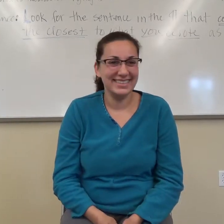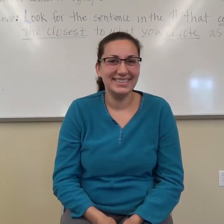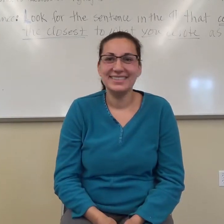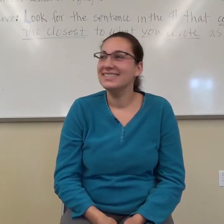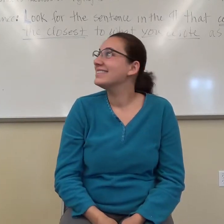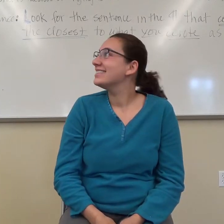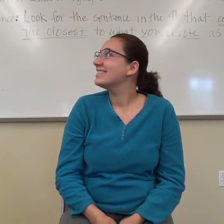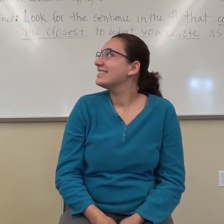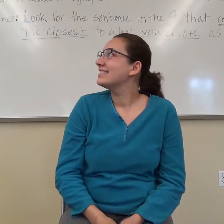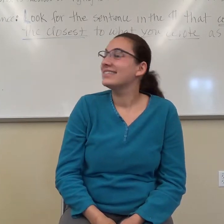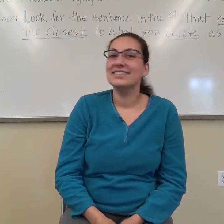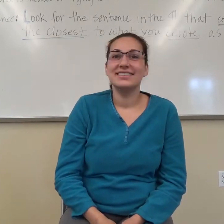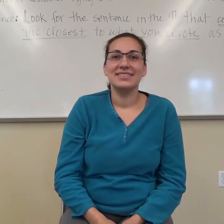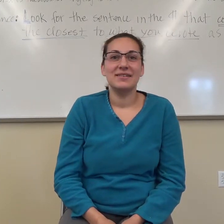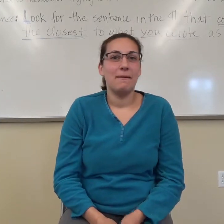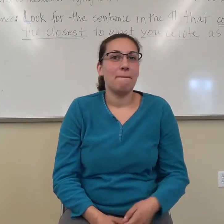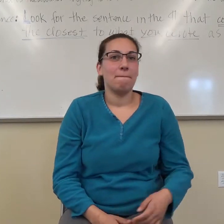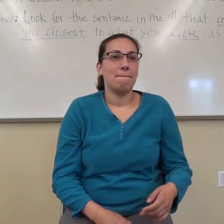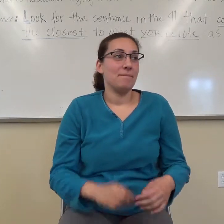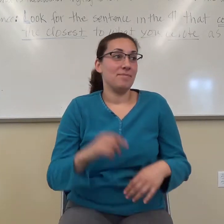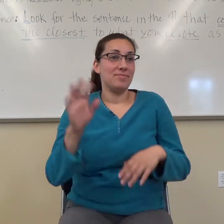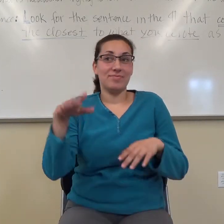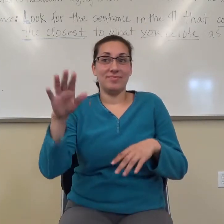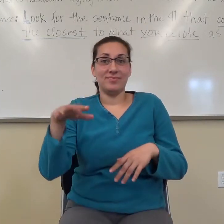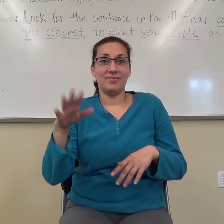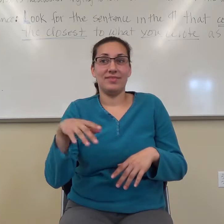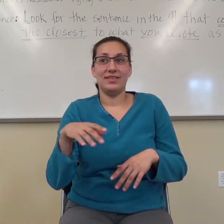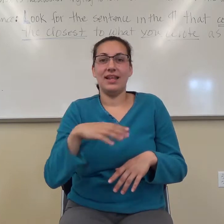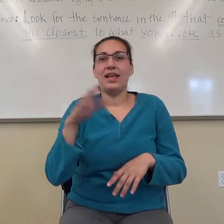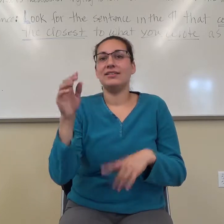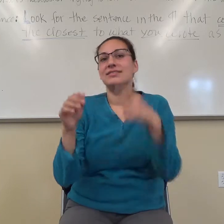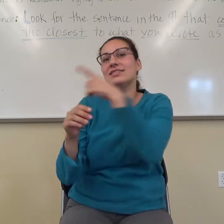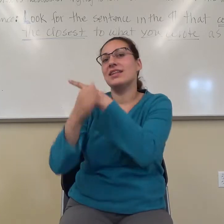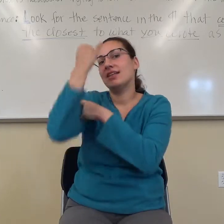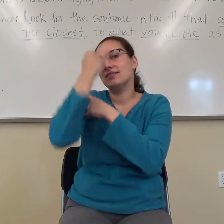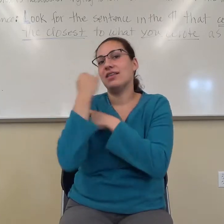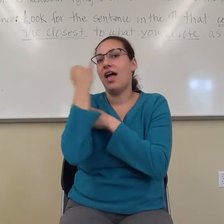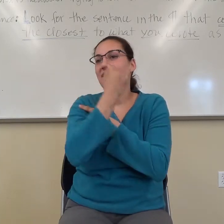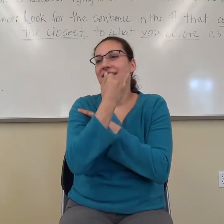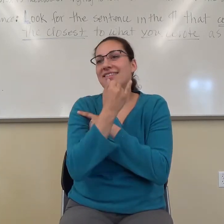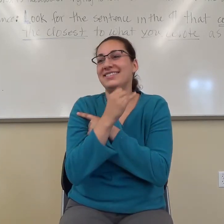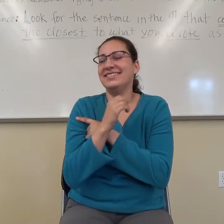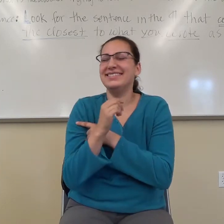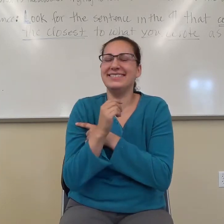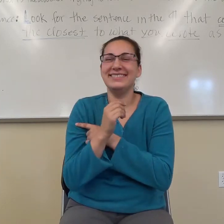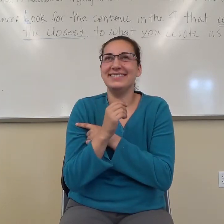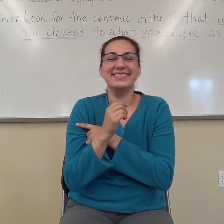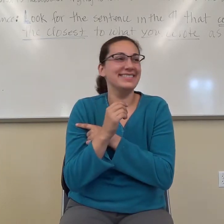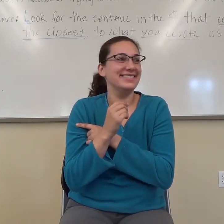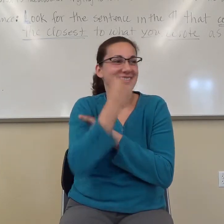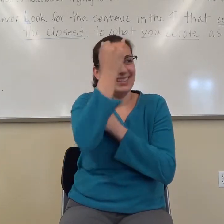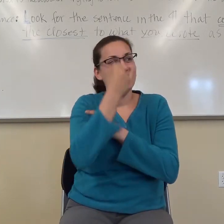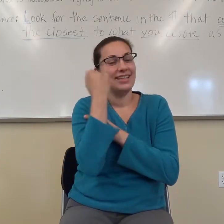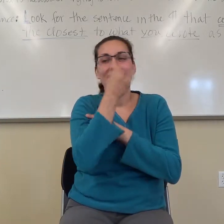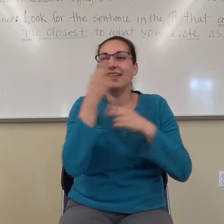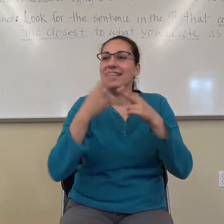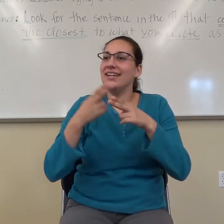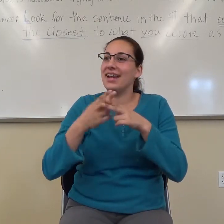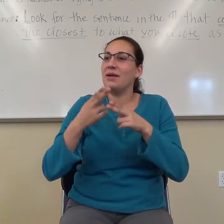of people from this country. Italian, yeah. This is an Italian name. Okay, how